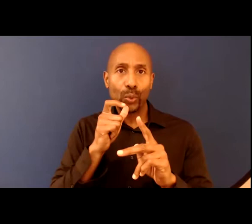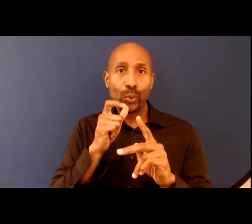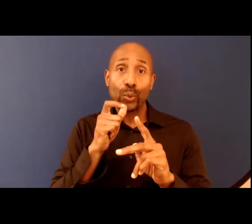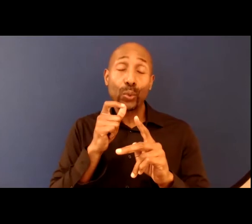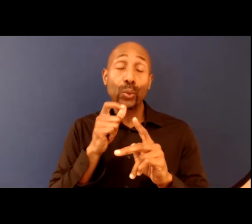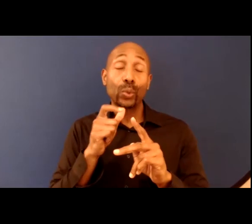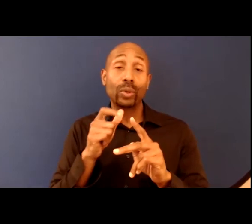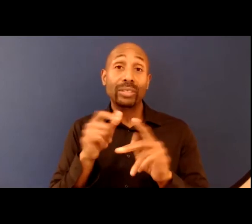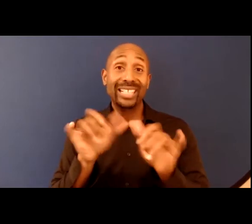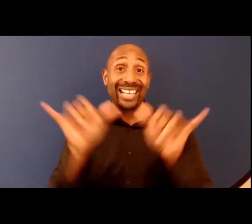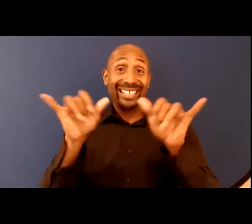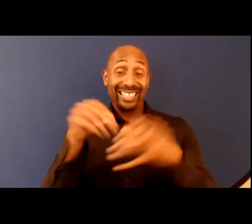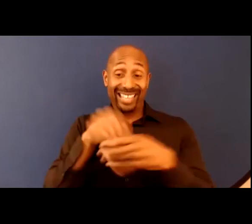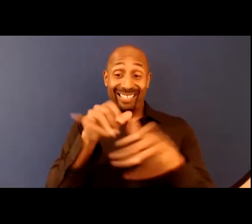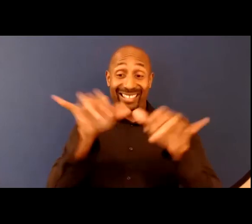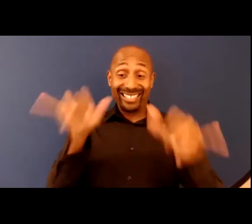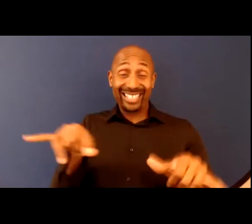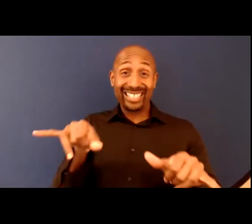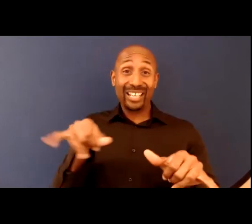systematically